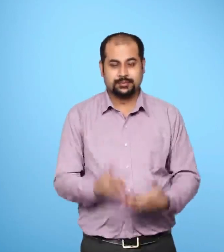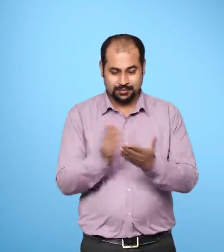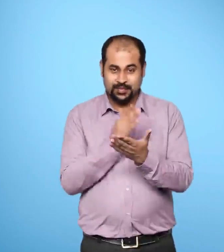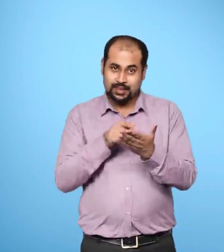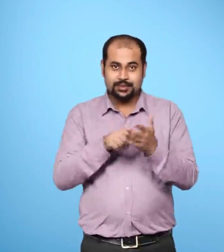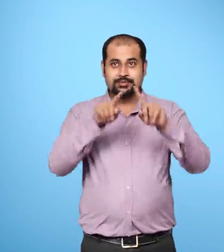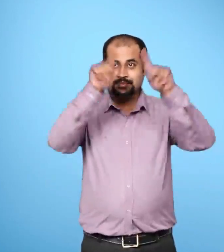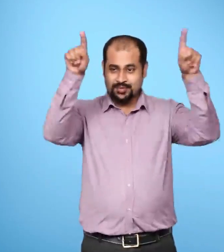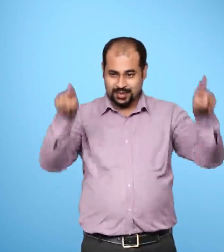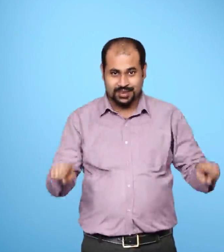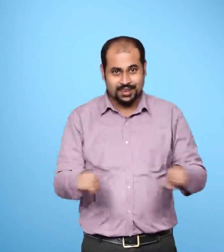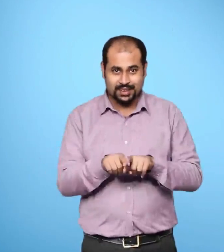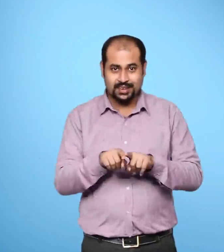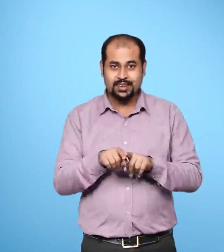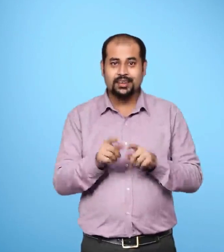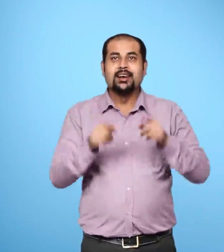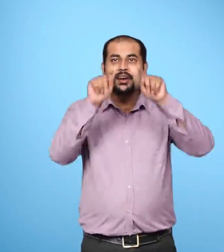This page has a picture of a board.